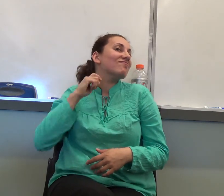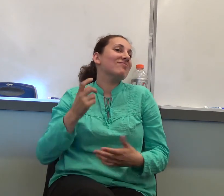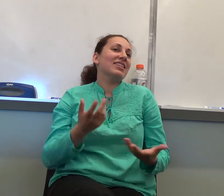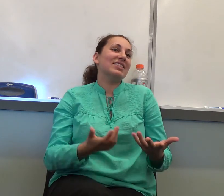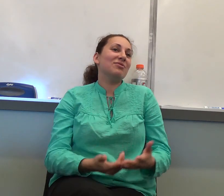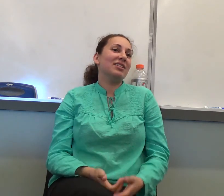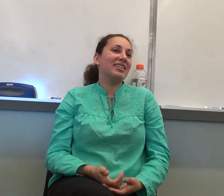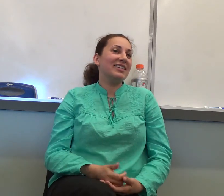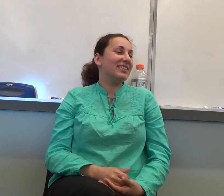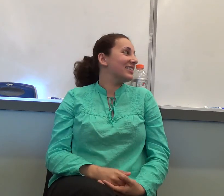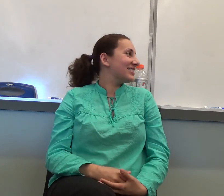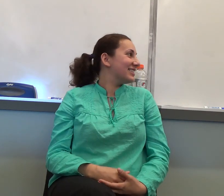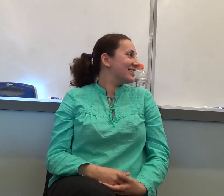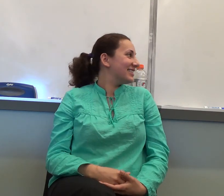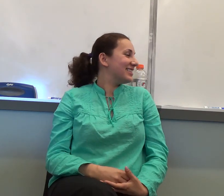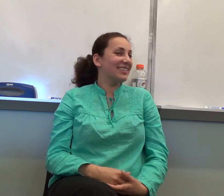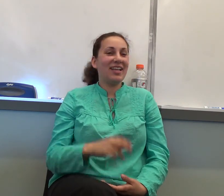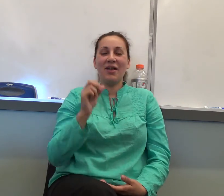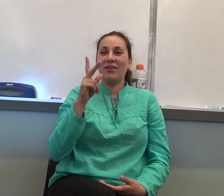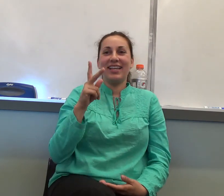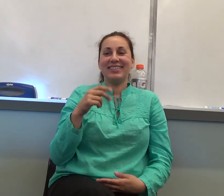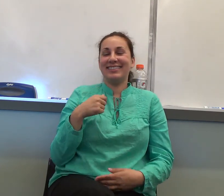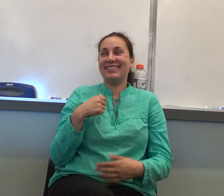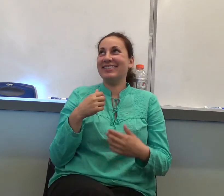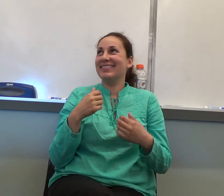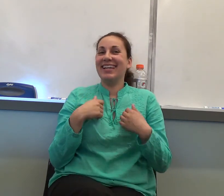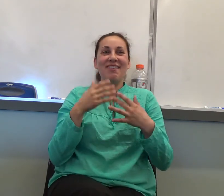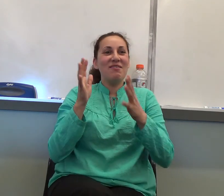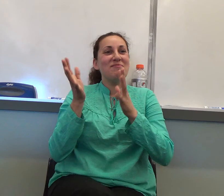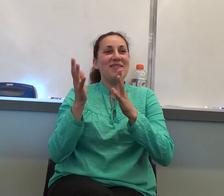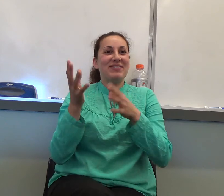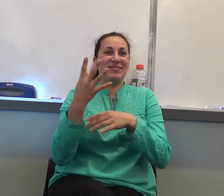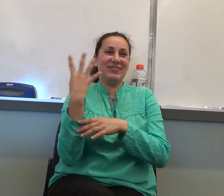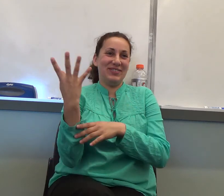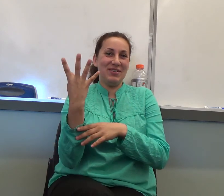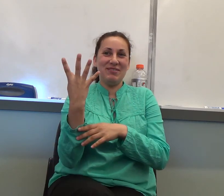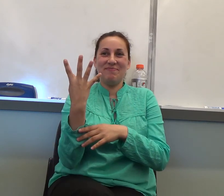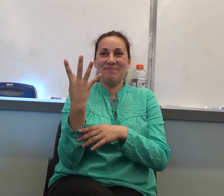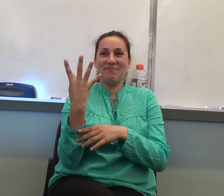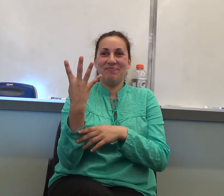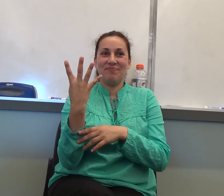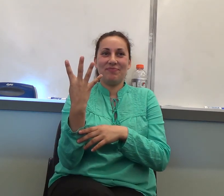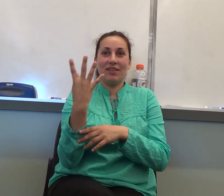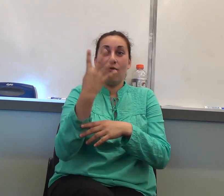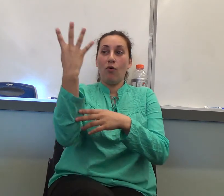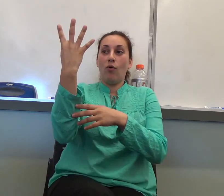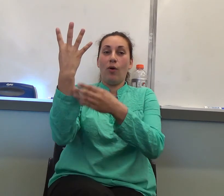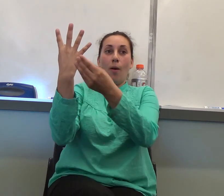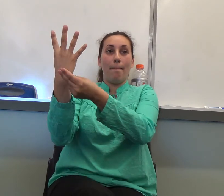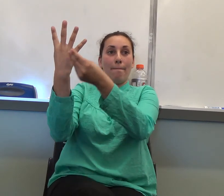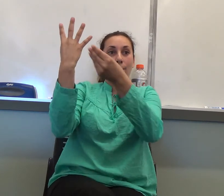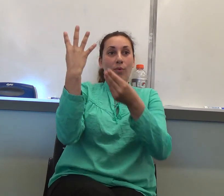All right. Just wanted to let you know, that's all. So we have a remainder of 4, and we do what's called bring down, huh? So we put a 5